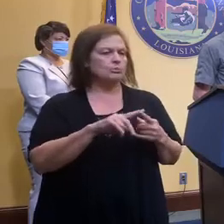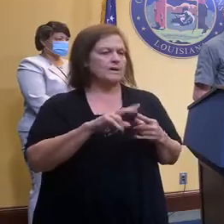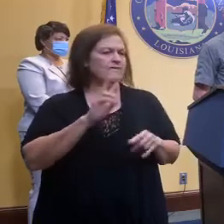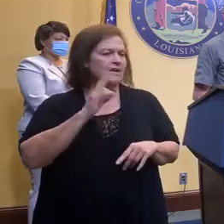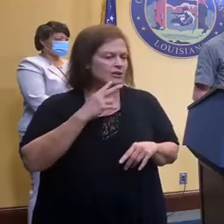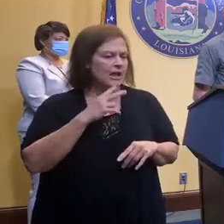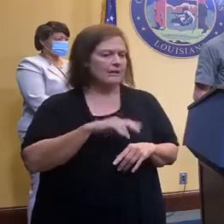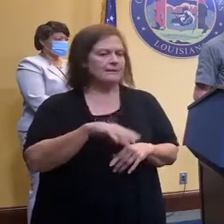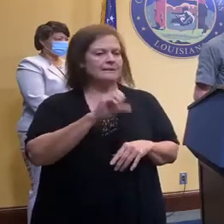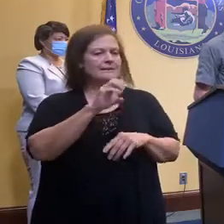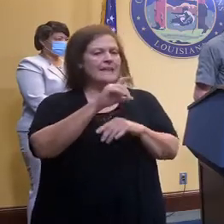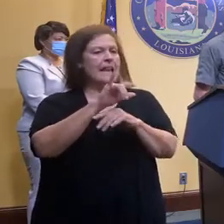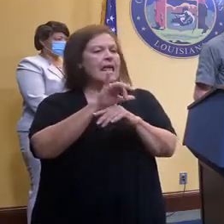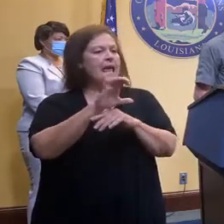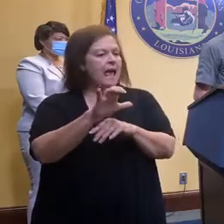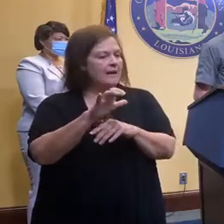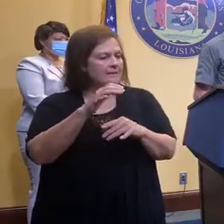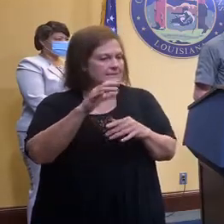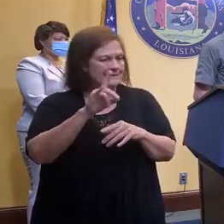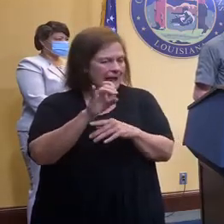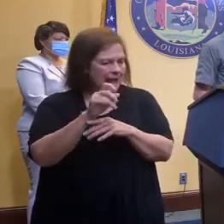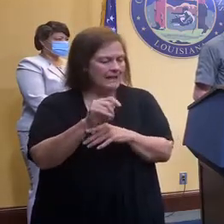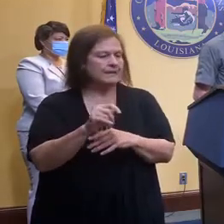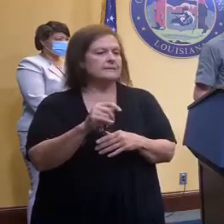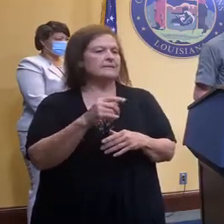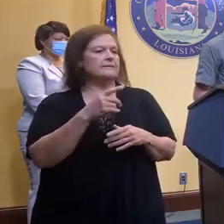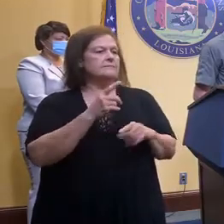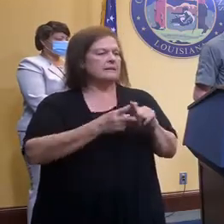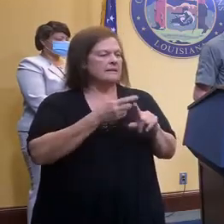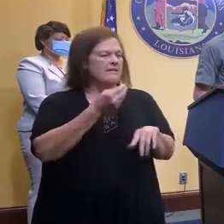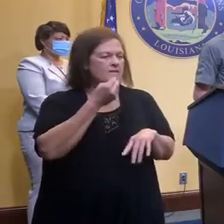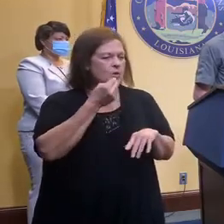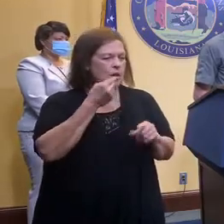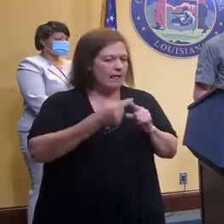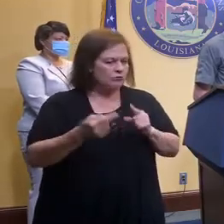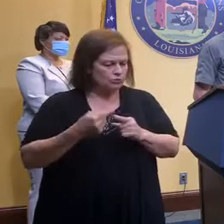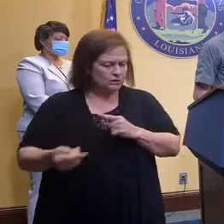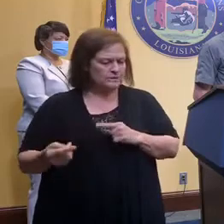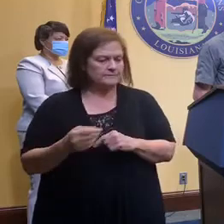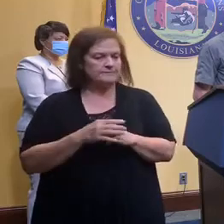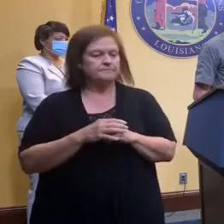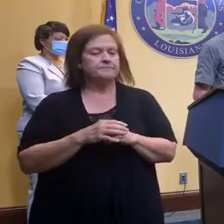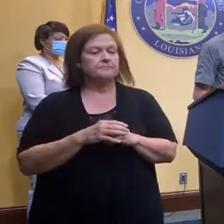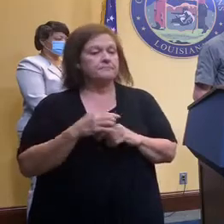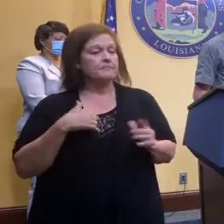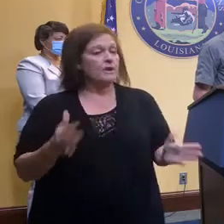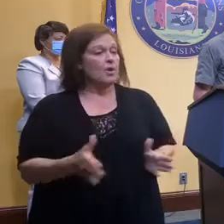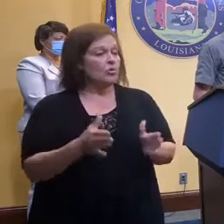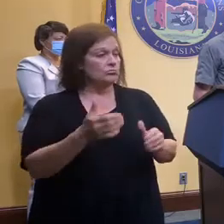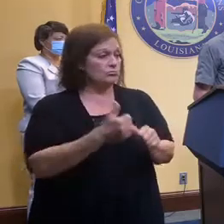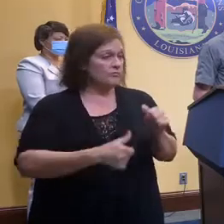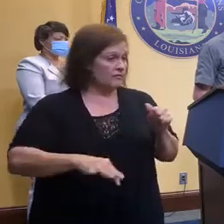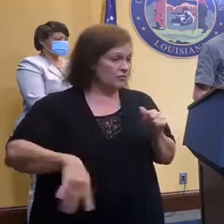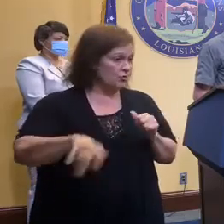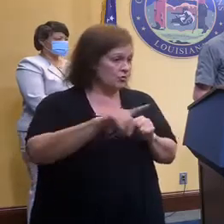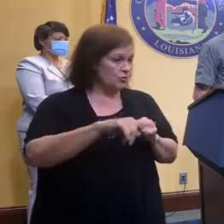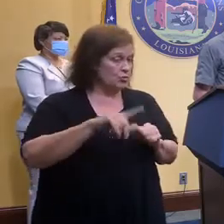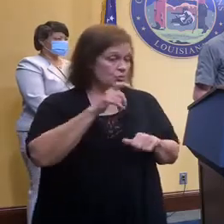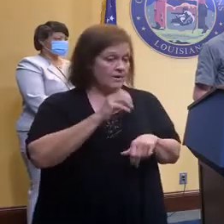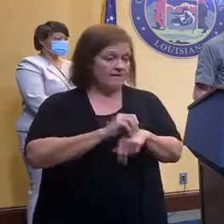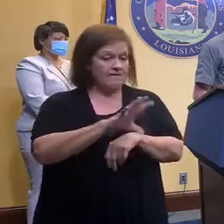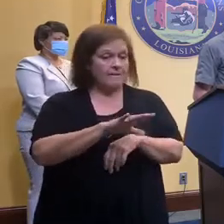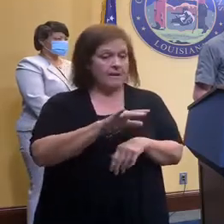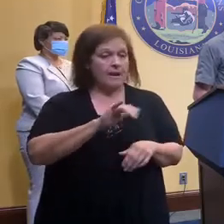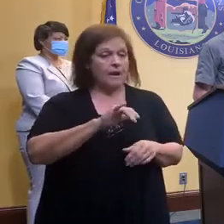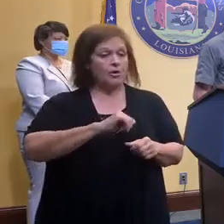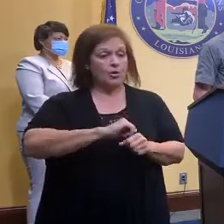option. And of course, the food allergens are taken into account as well. So I would encourage everyone affected by